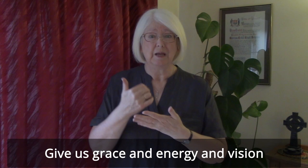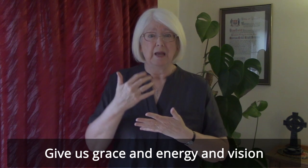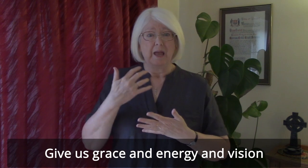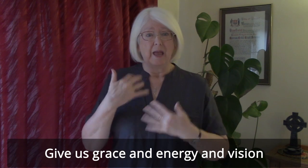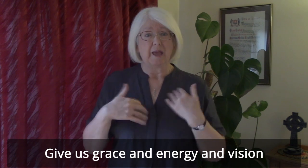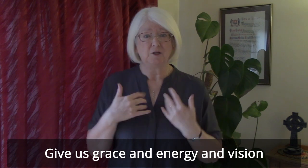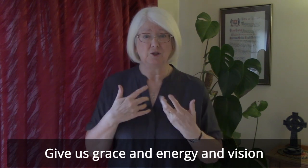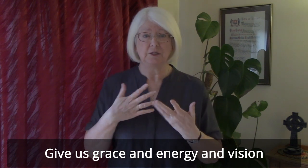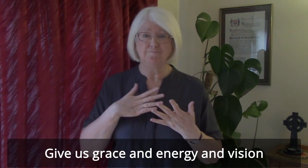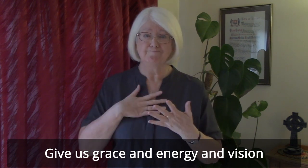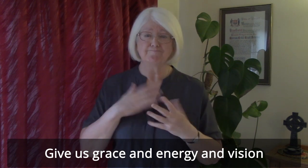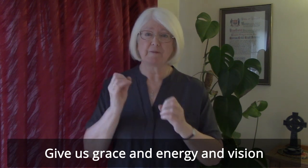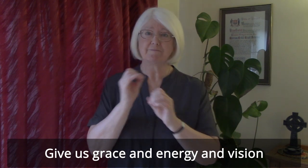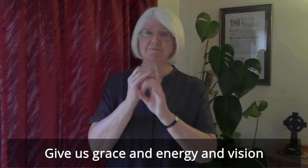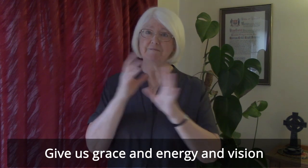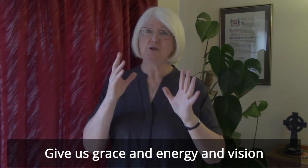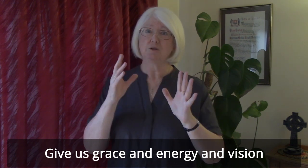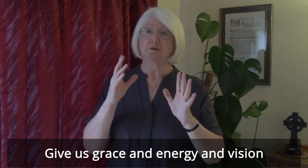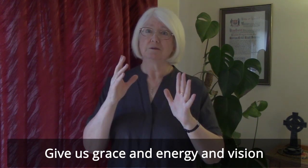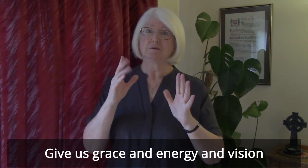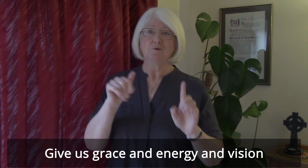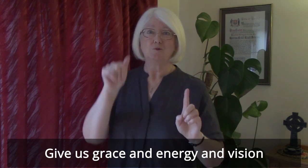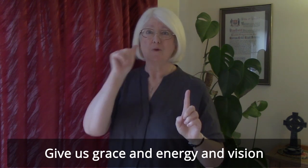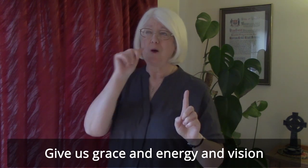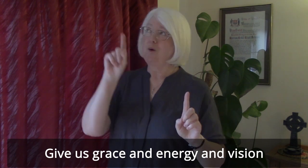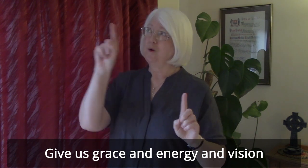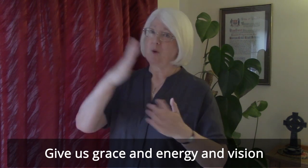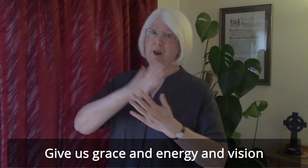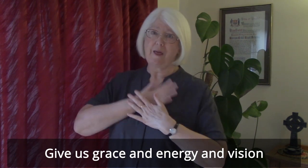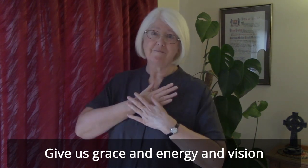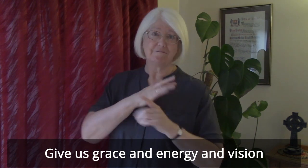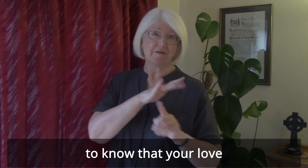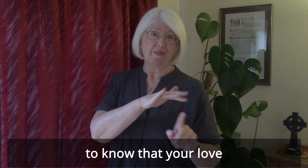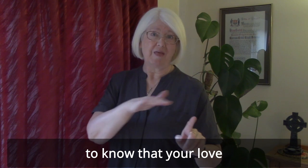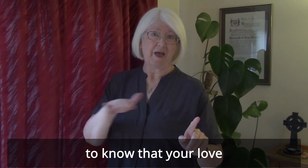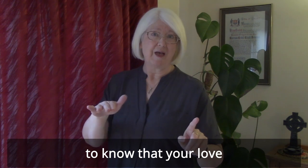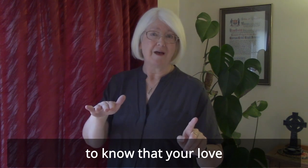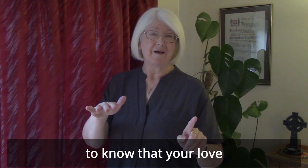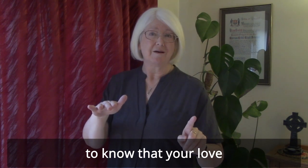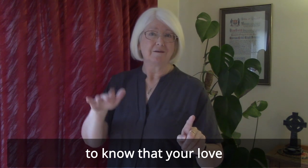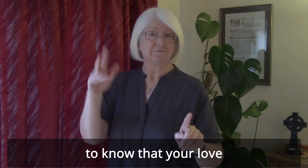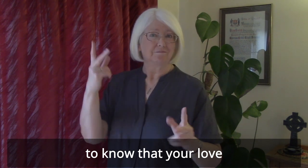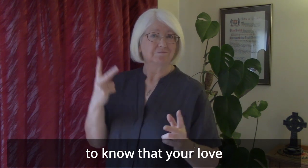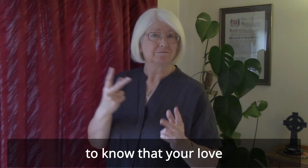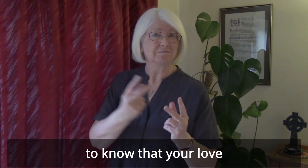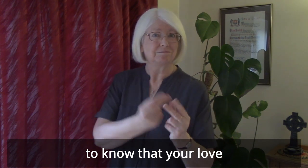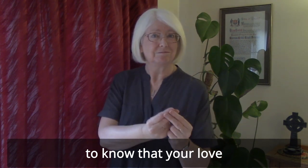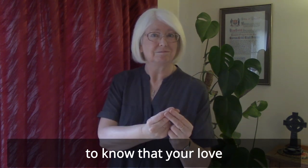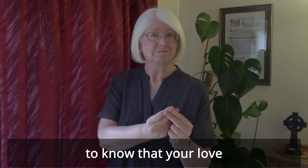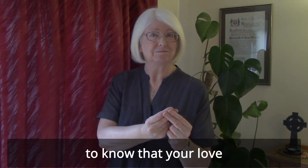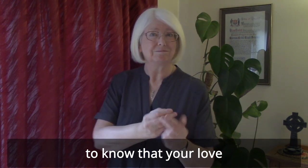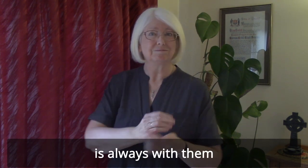Give us grace and energy and vision to know that